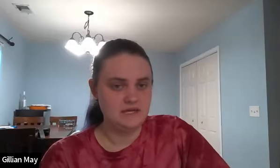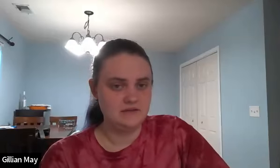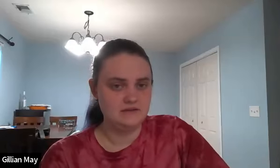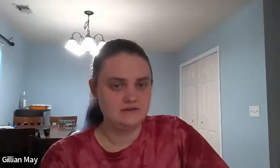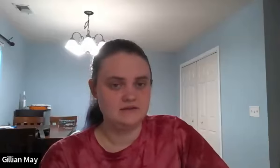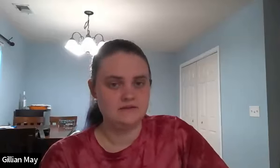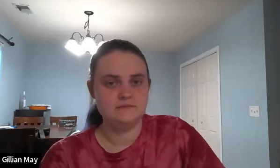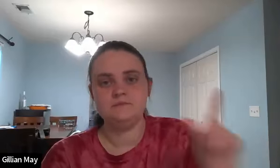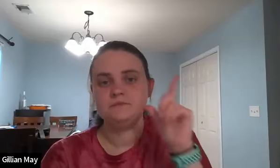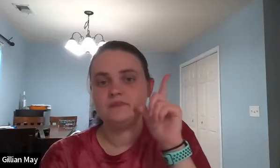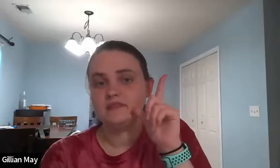Lemon.